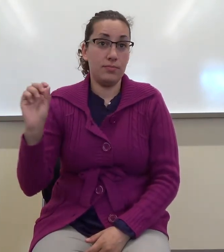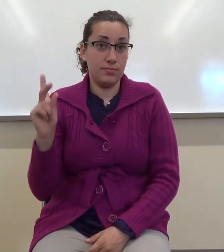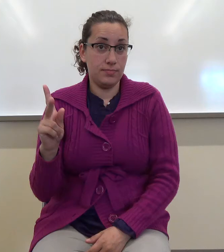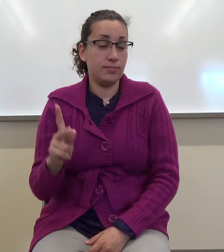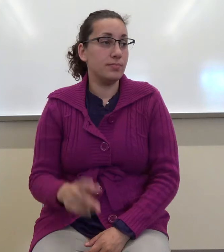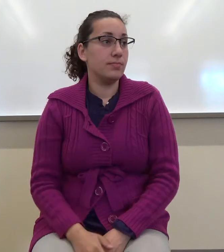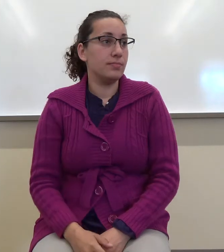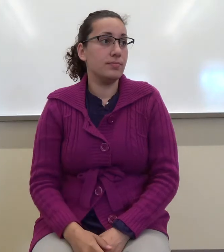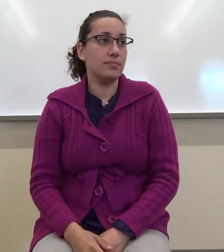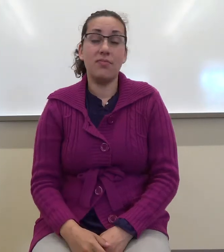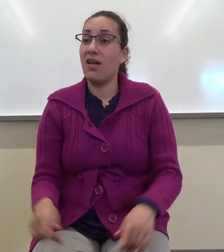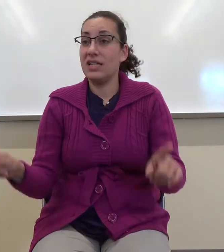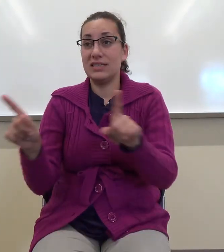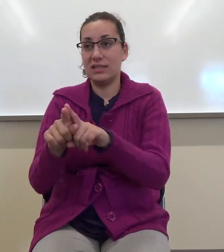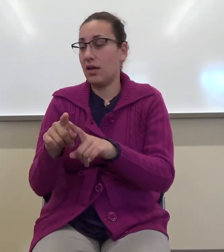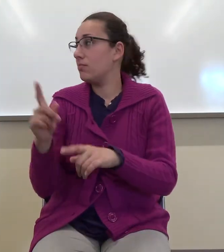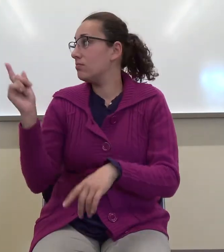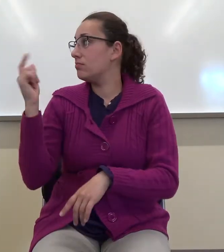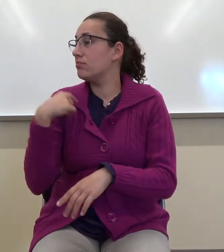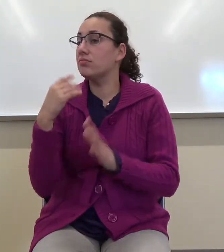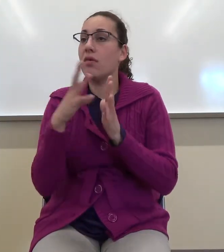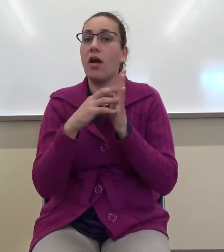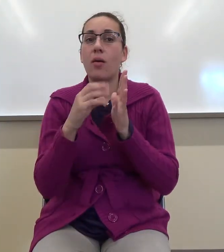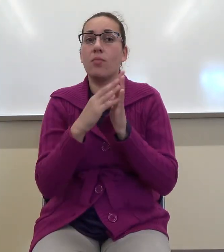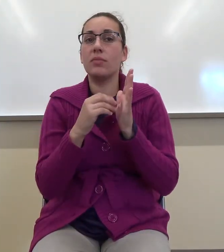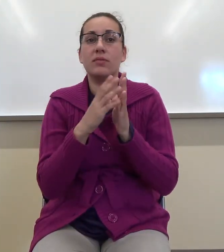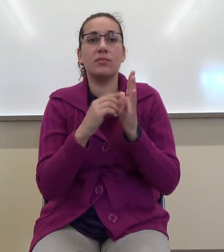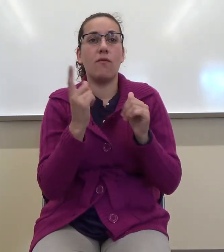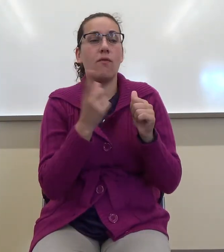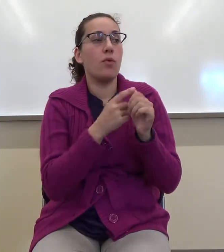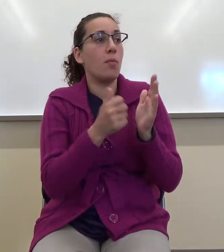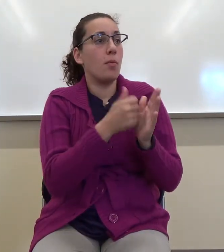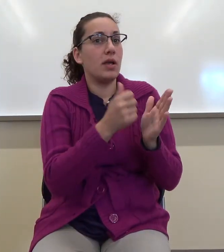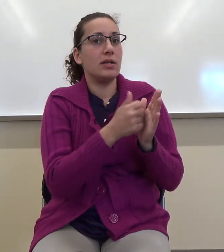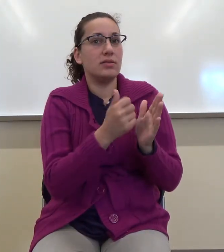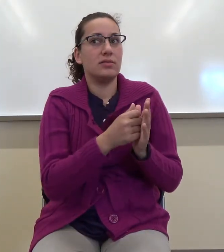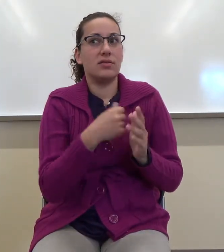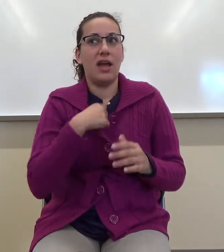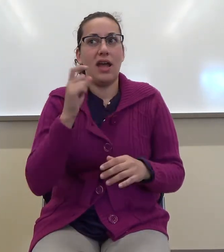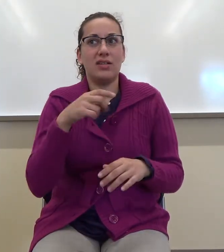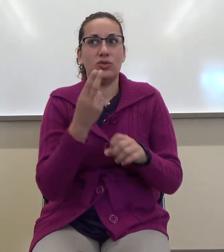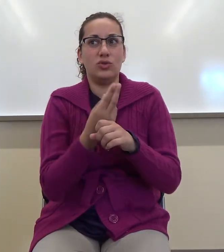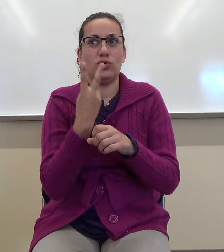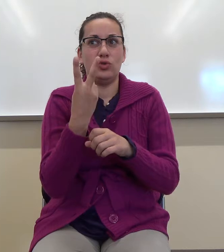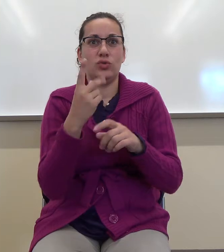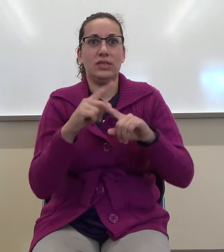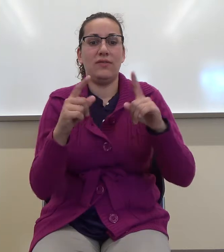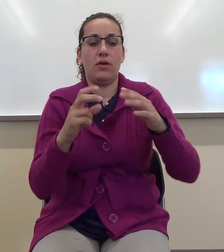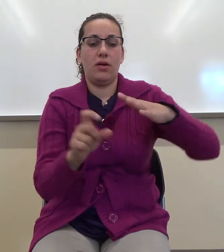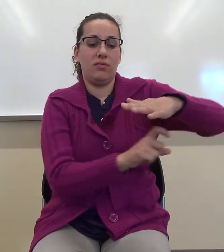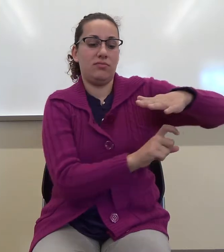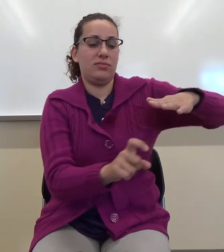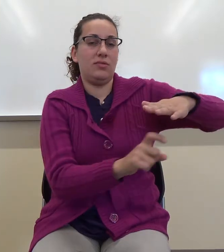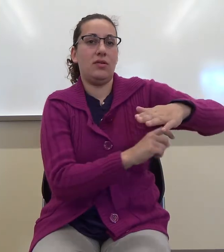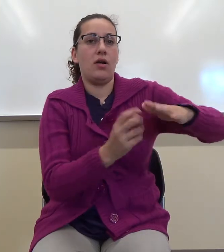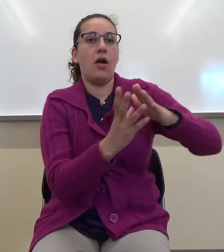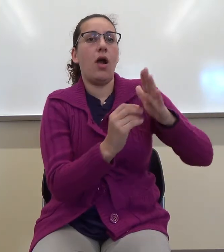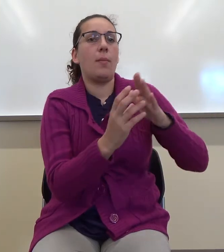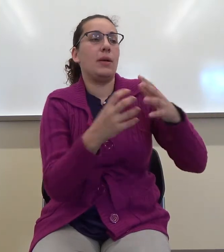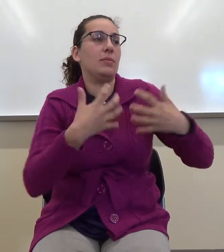able to copy the first page. I had to go to 2 different copy machines, but I was able to put some sample highlight on the